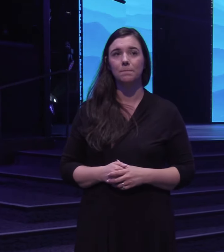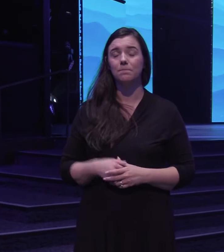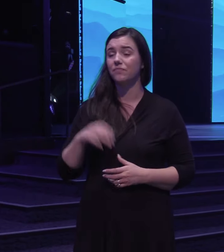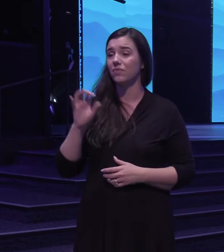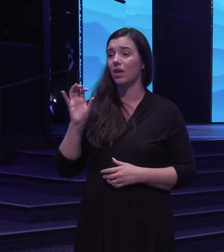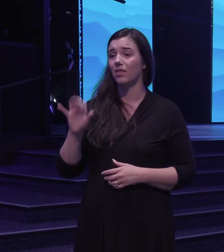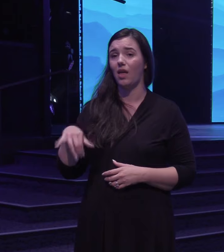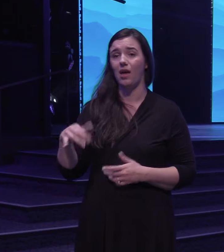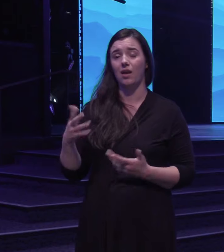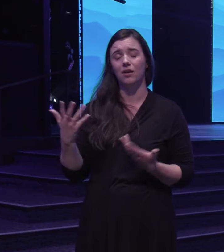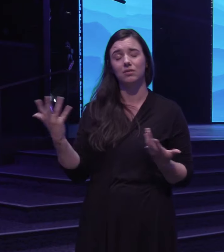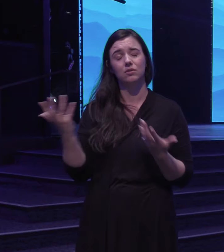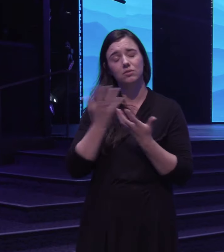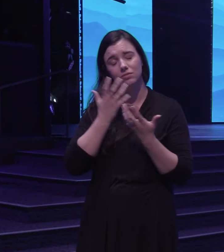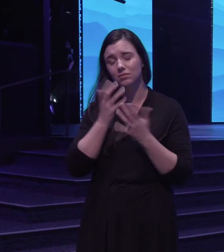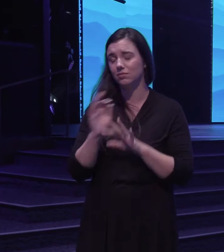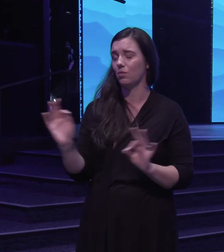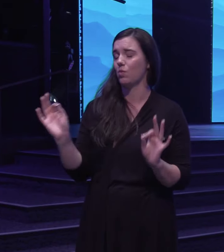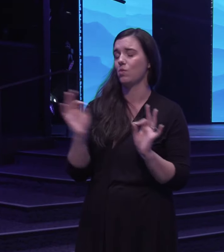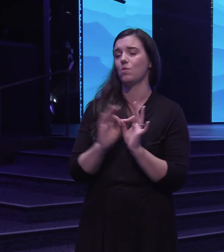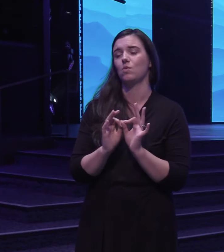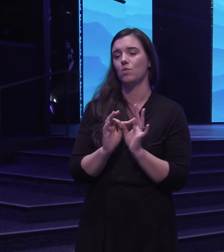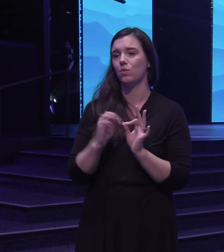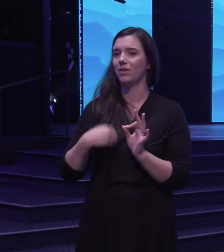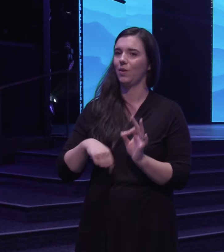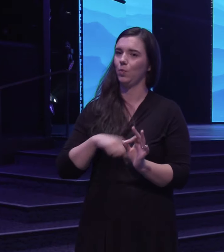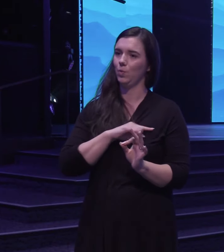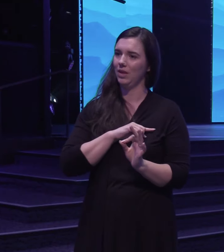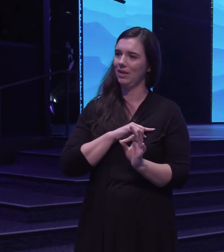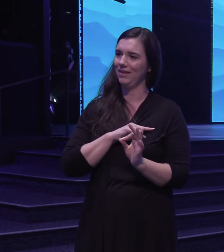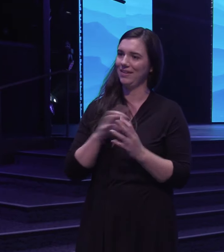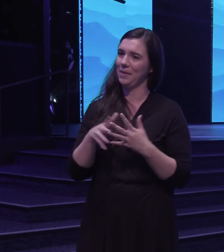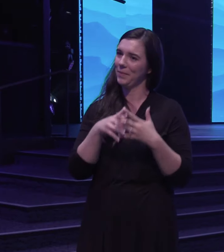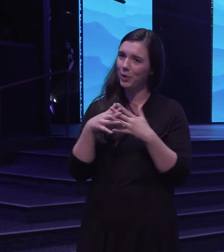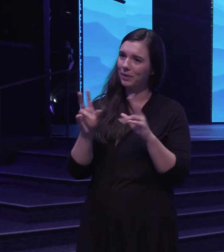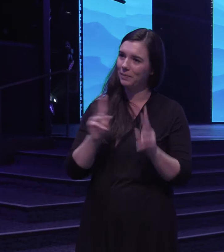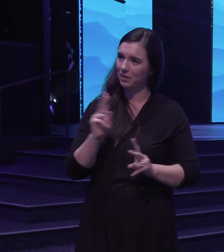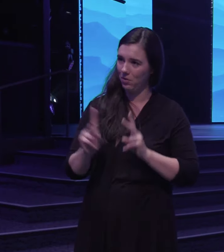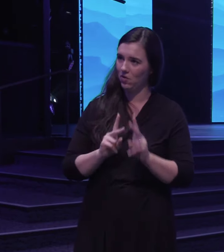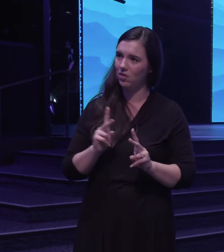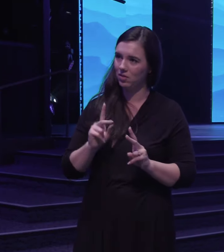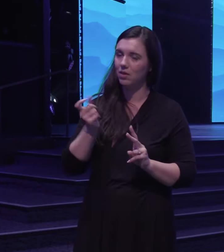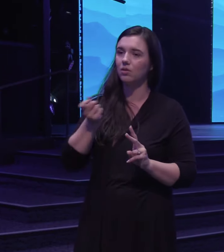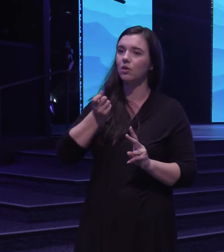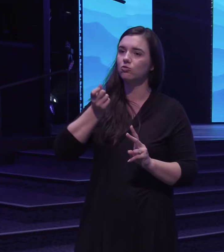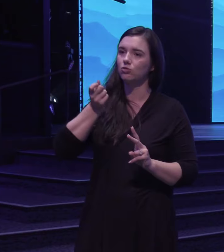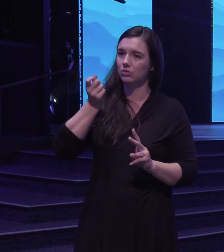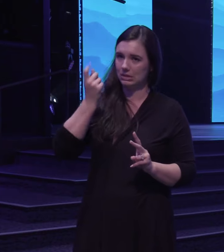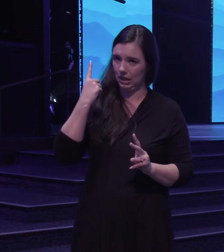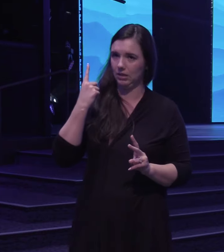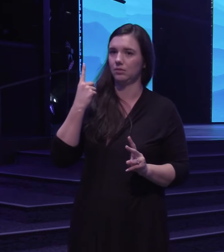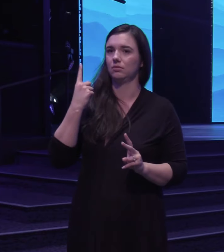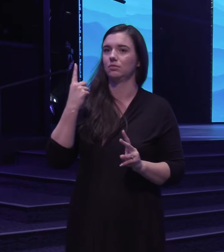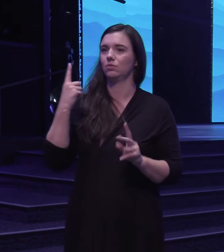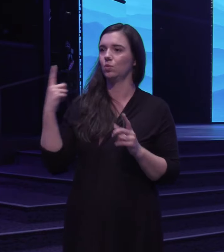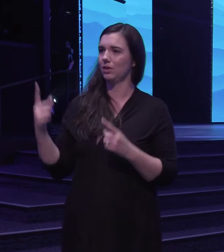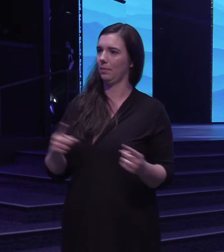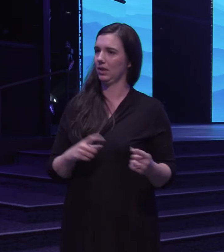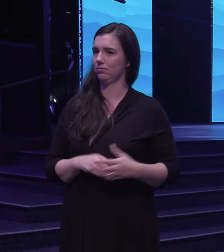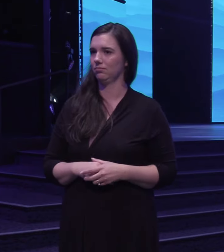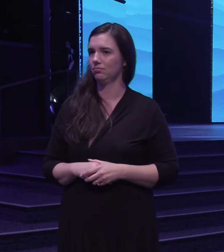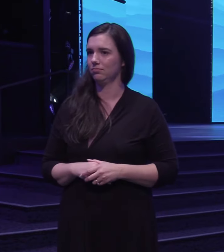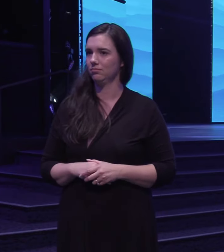so important that we, the American people, understand what is